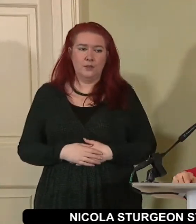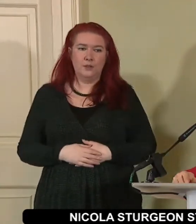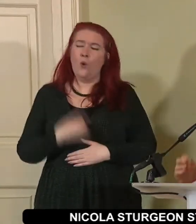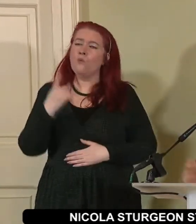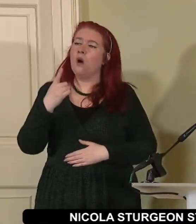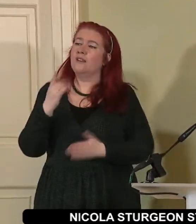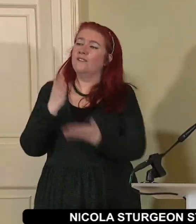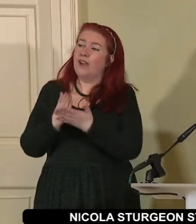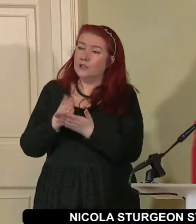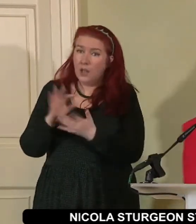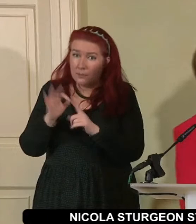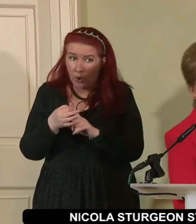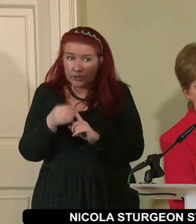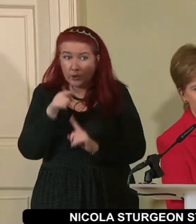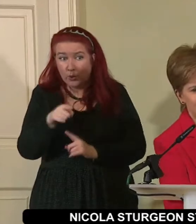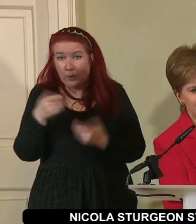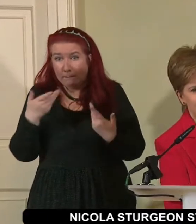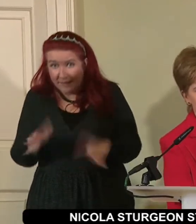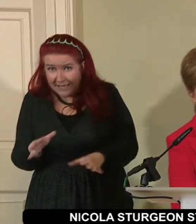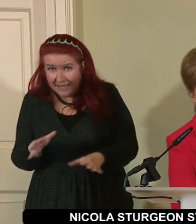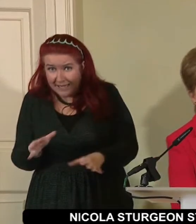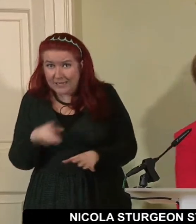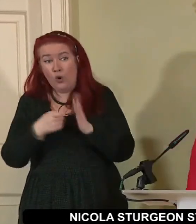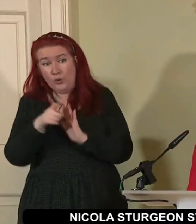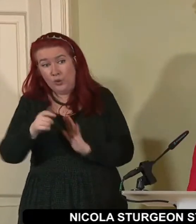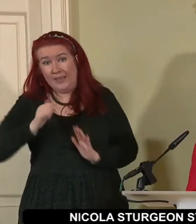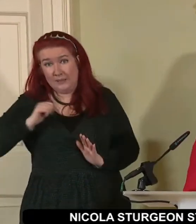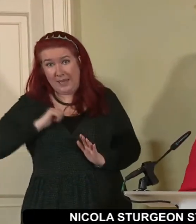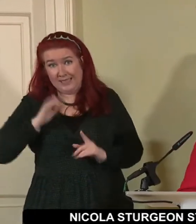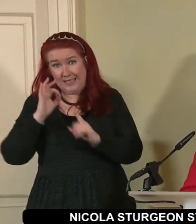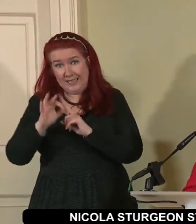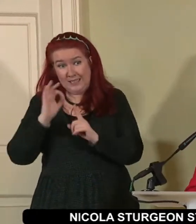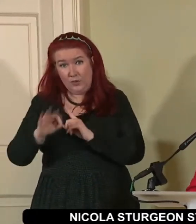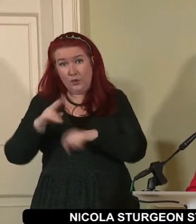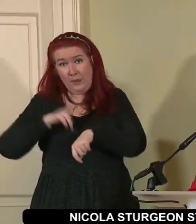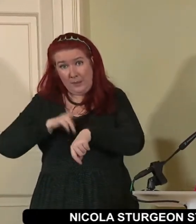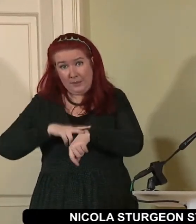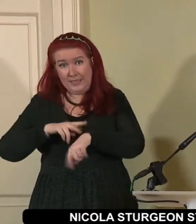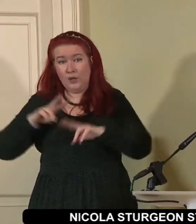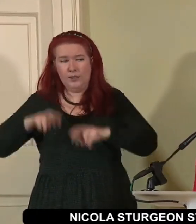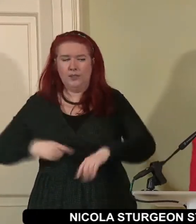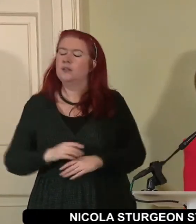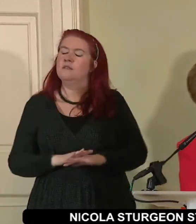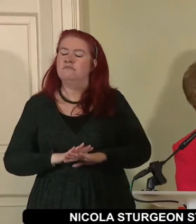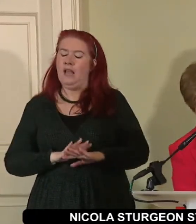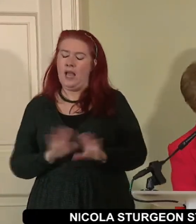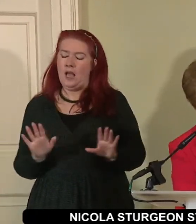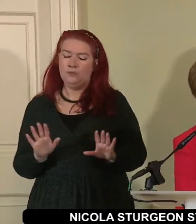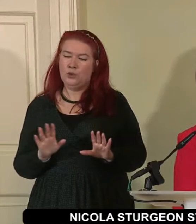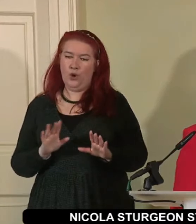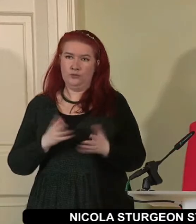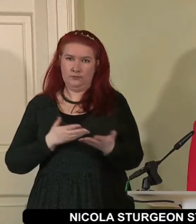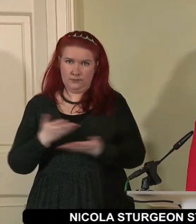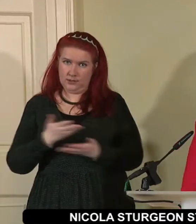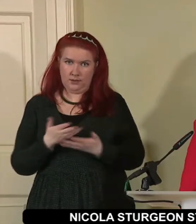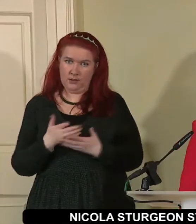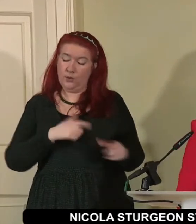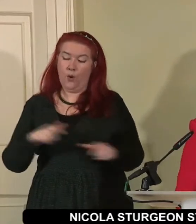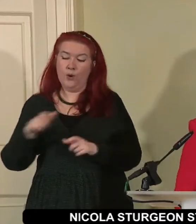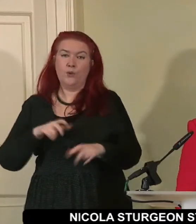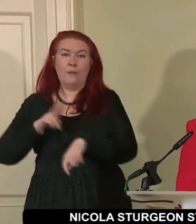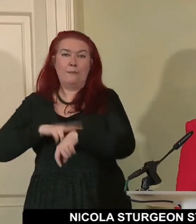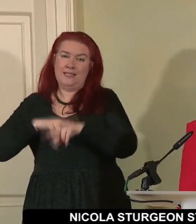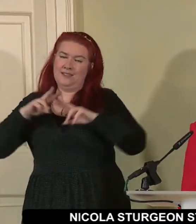factual point. Have you been or do you expect to be interviewed by the police who are looking into your party's finances? I'm not going to discuss an ongoing